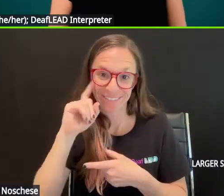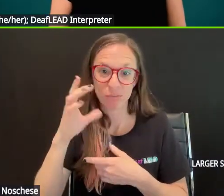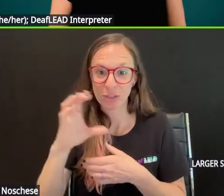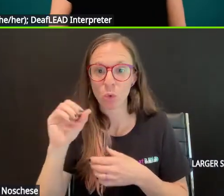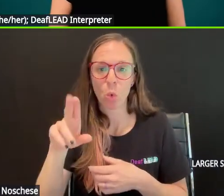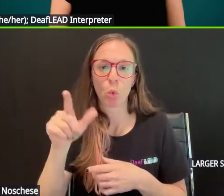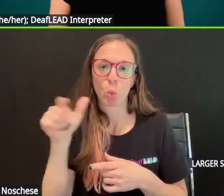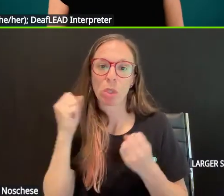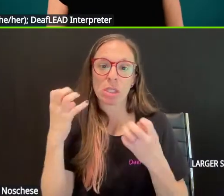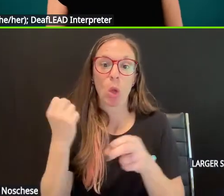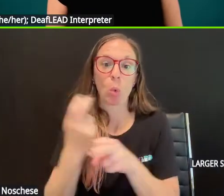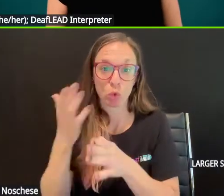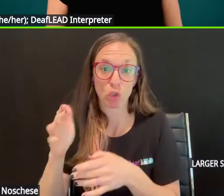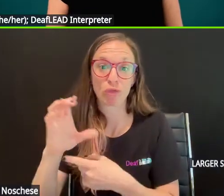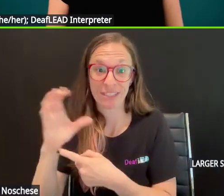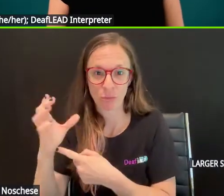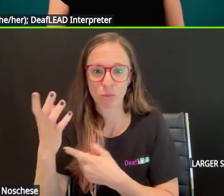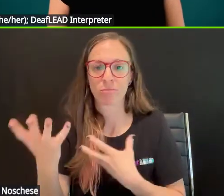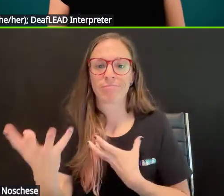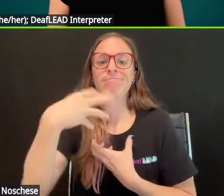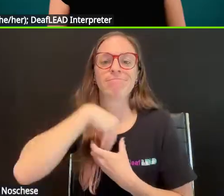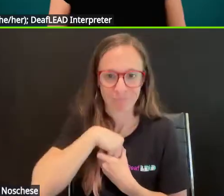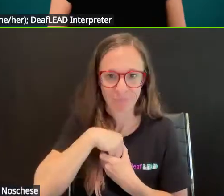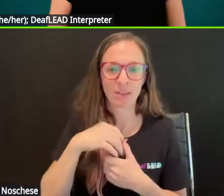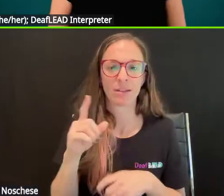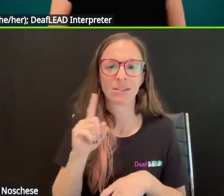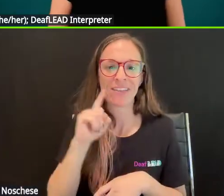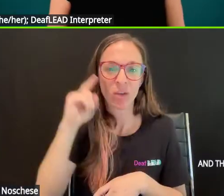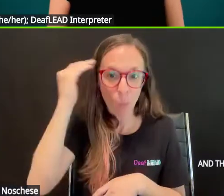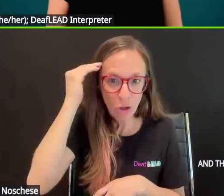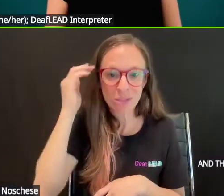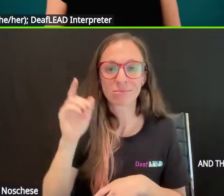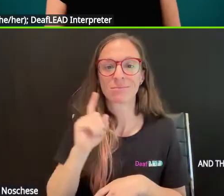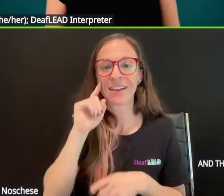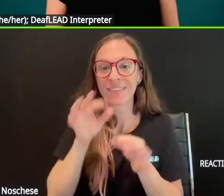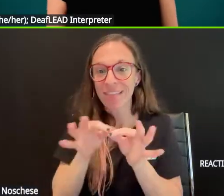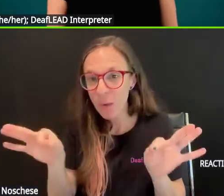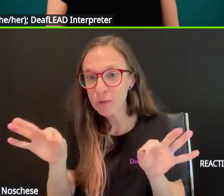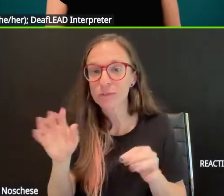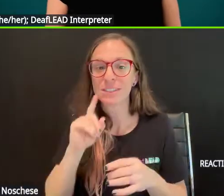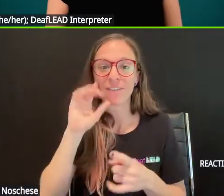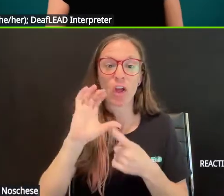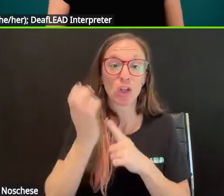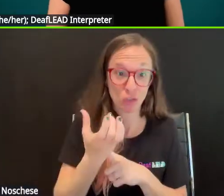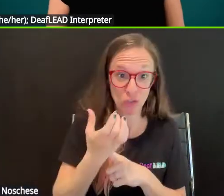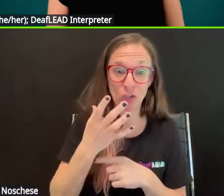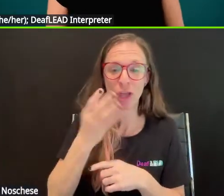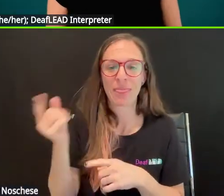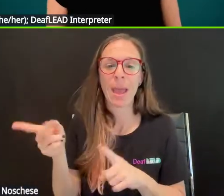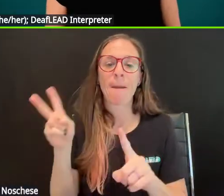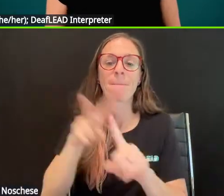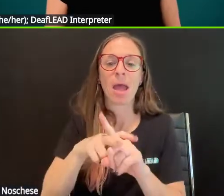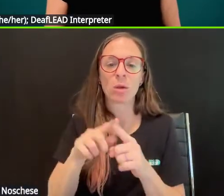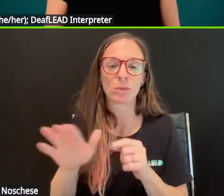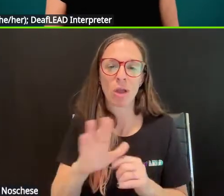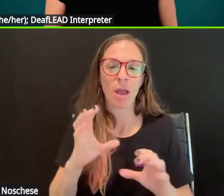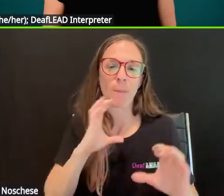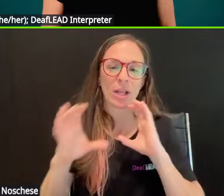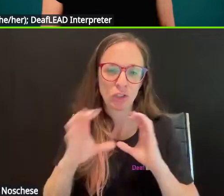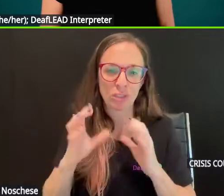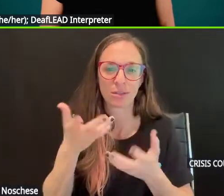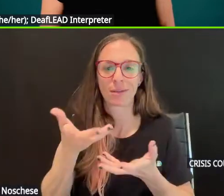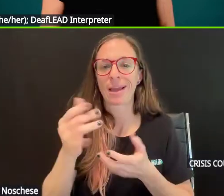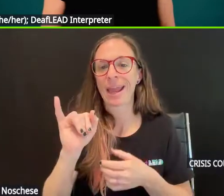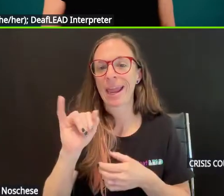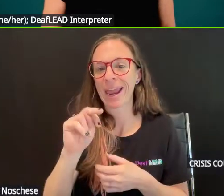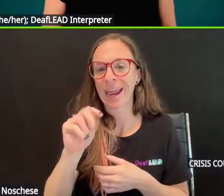counselors who are deaf or hard of hearing, who are ASL users, also just have that inherent understanding of deaf culture,